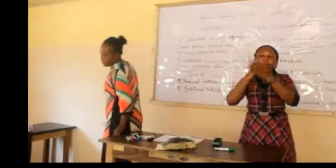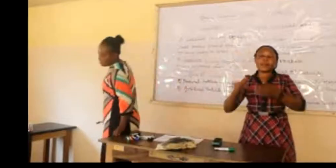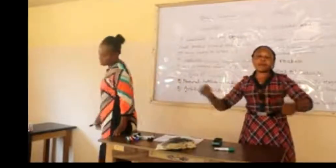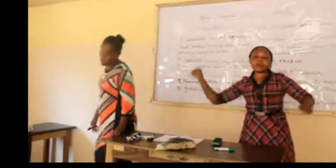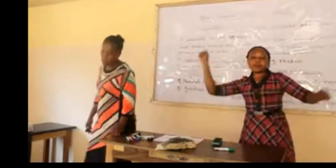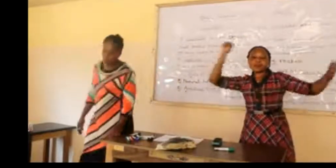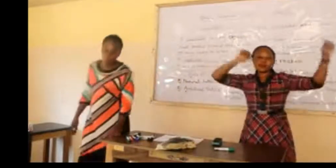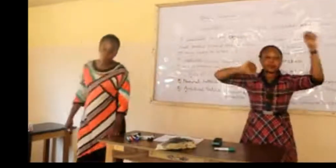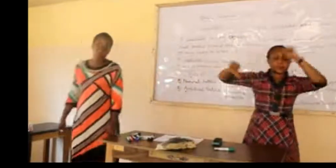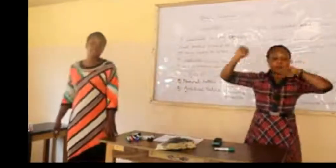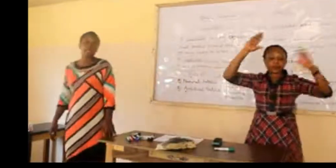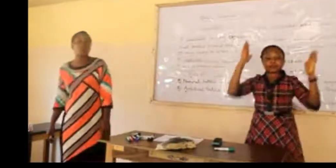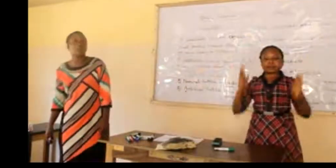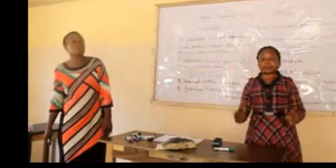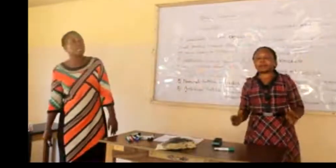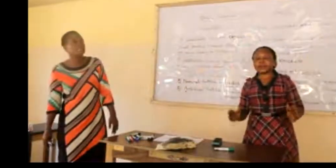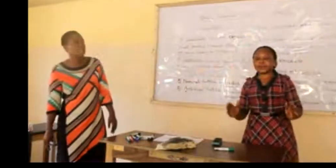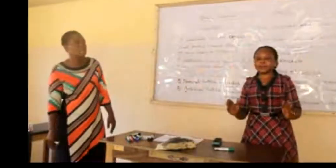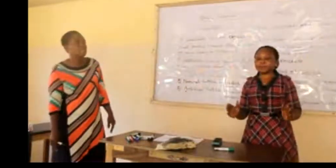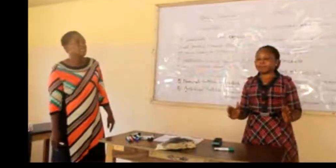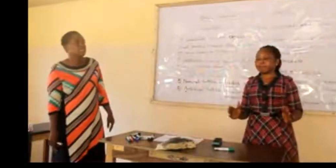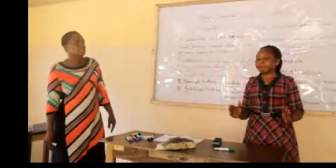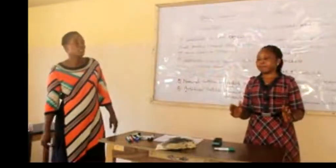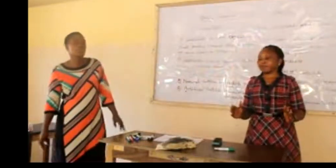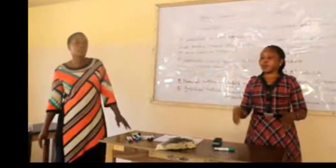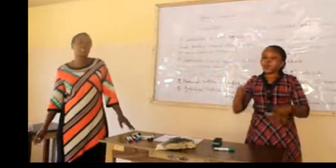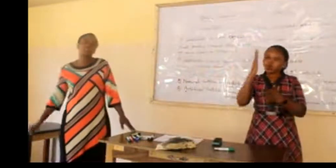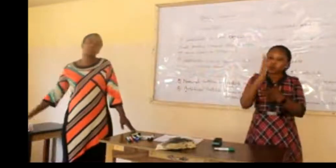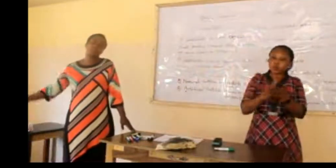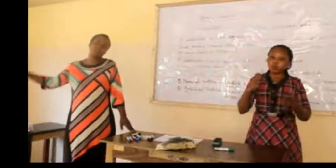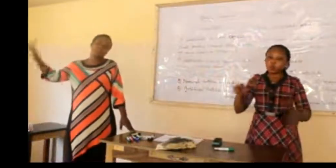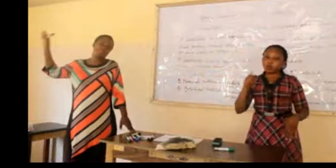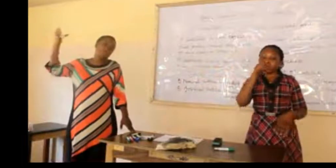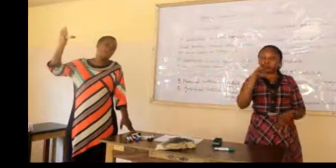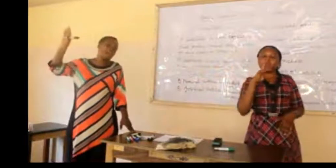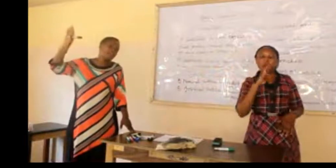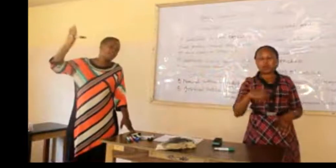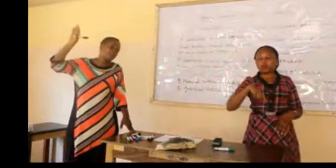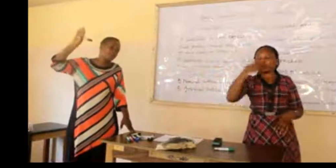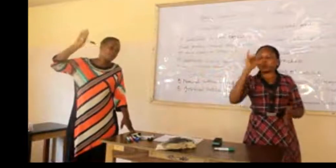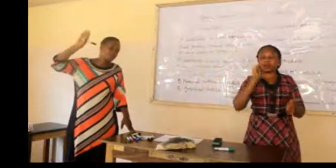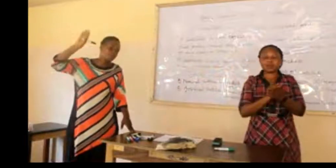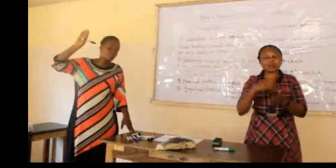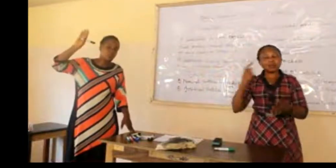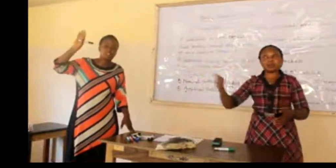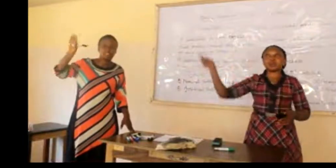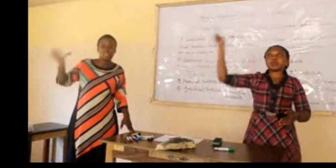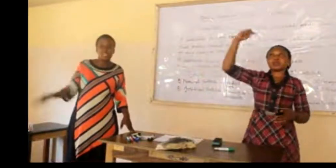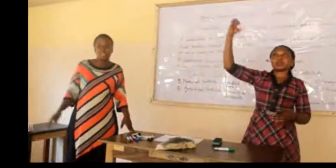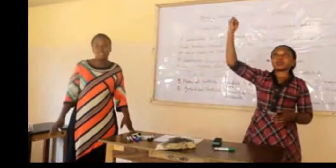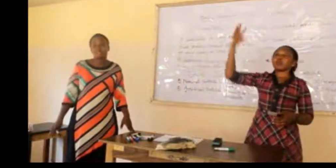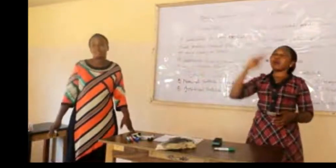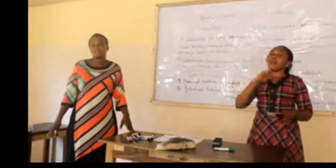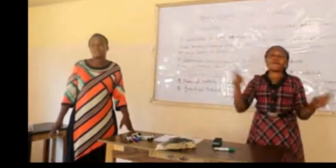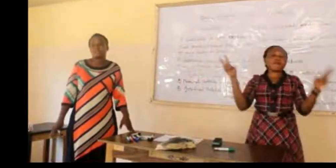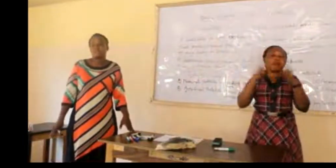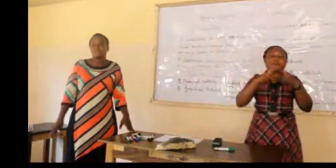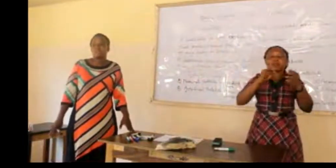universe. Yes, some of you are told that the sun is very, very far from the